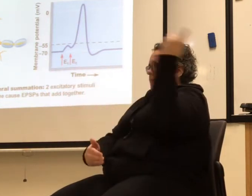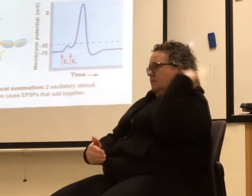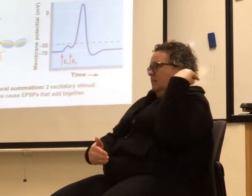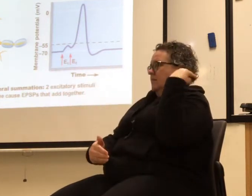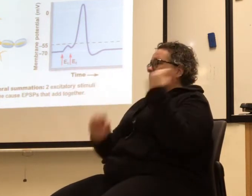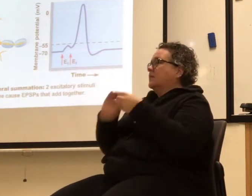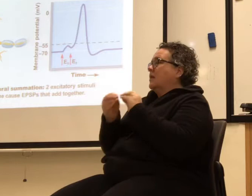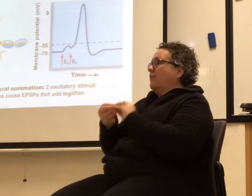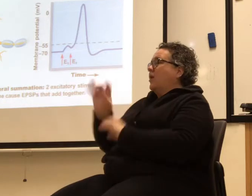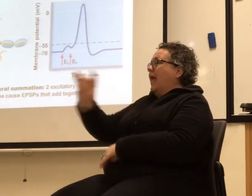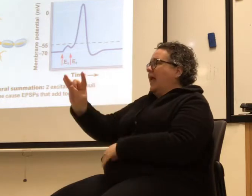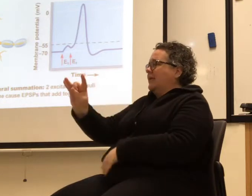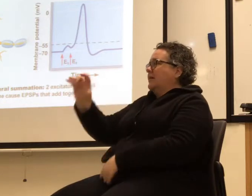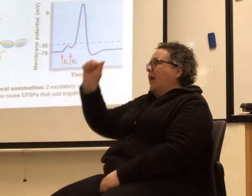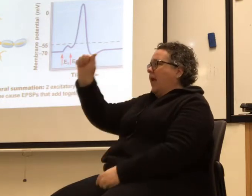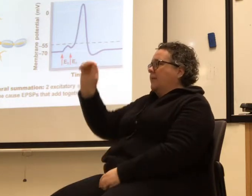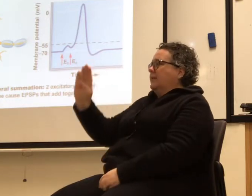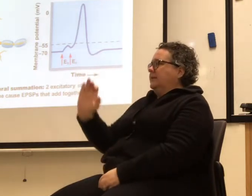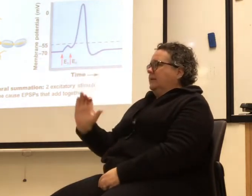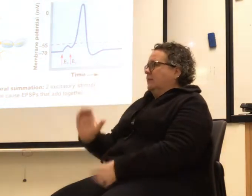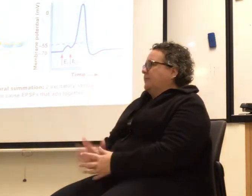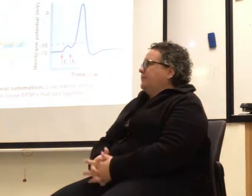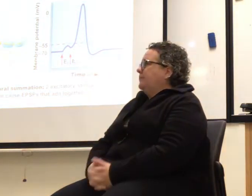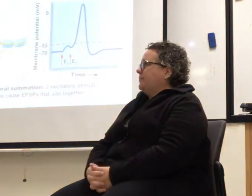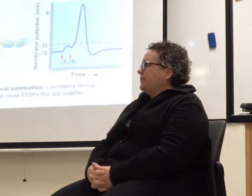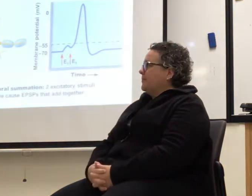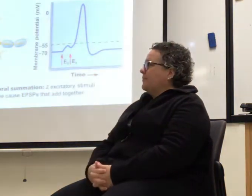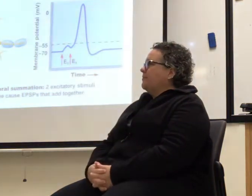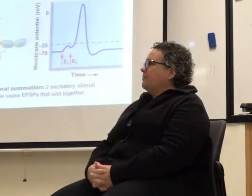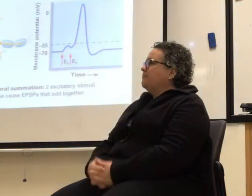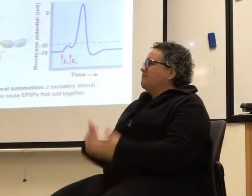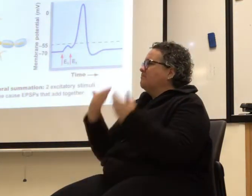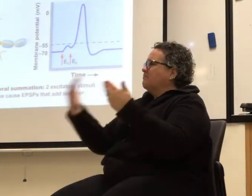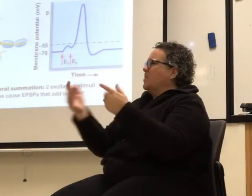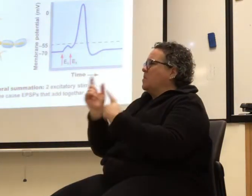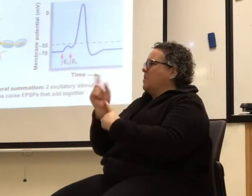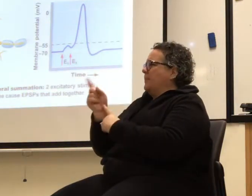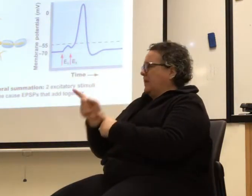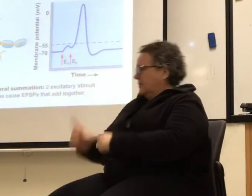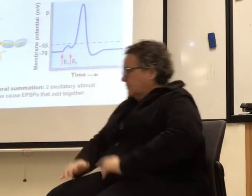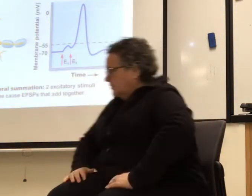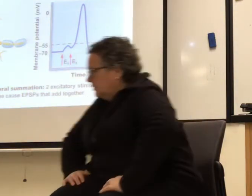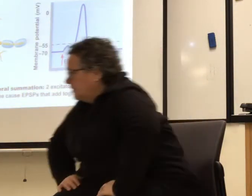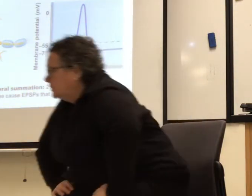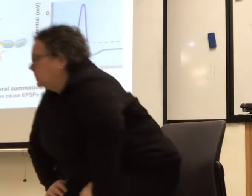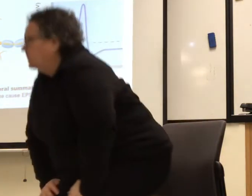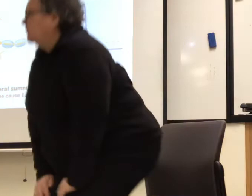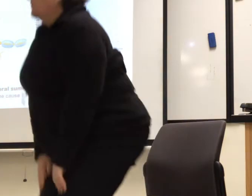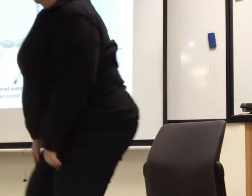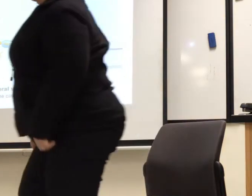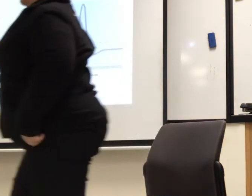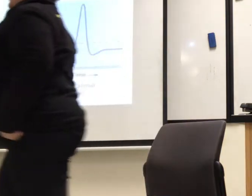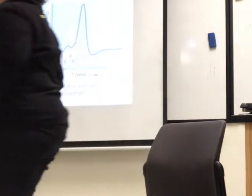Just change that to 8. New answer. Give you a minute for these